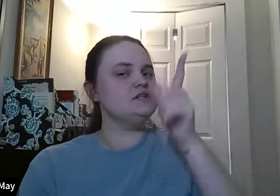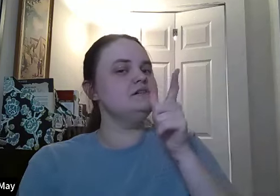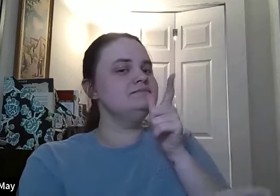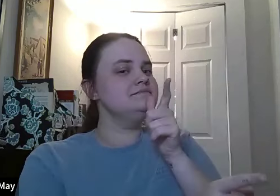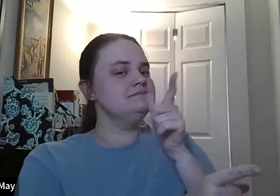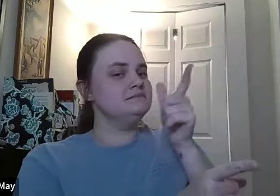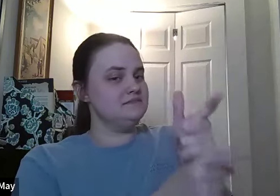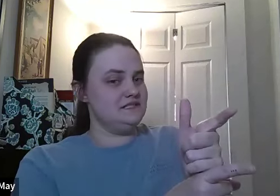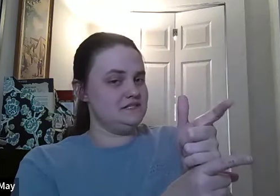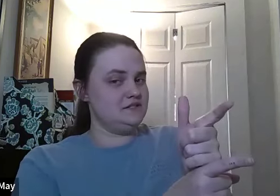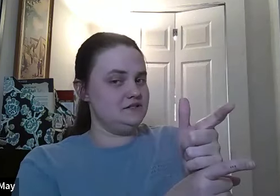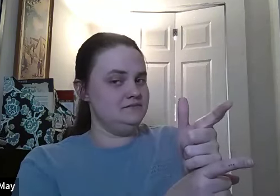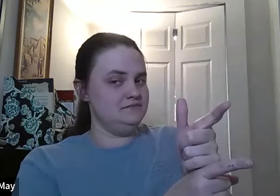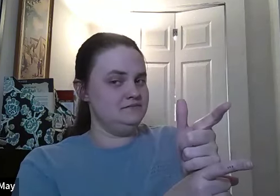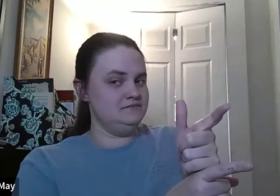sister, sister,